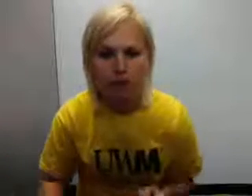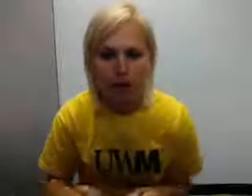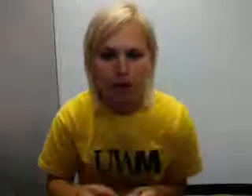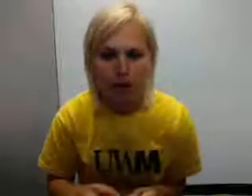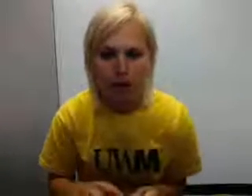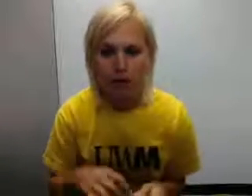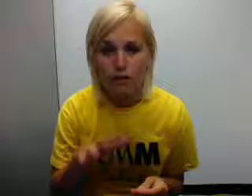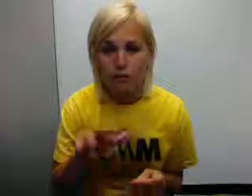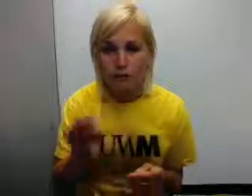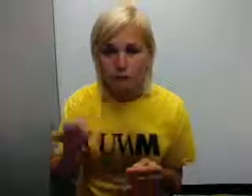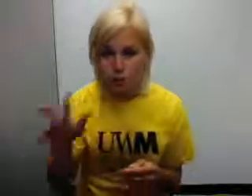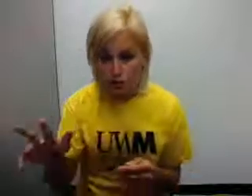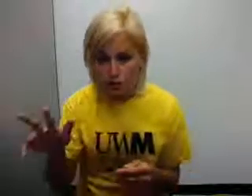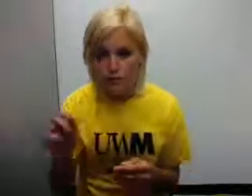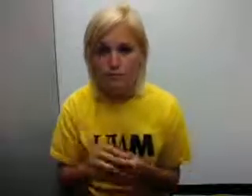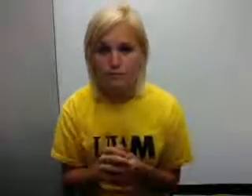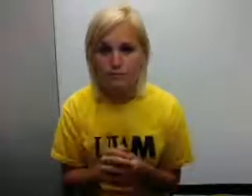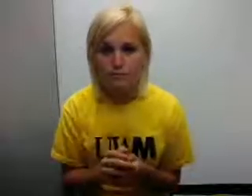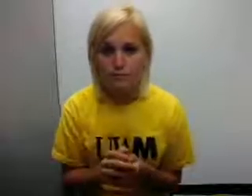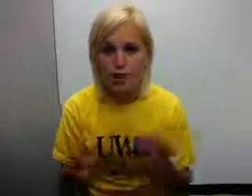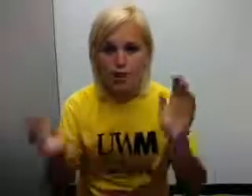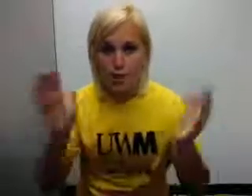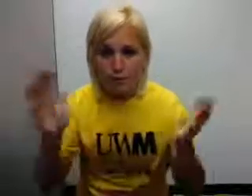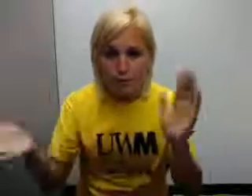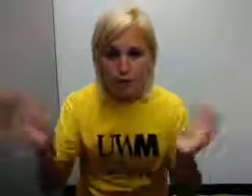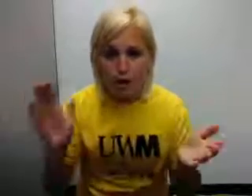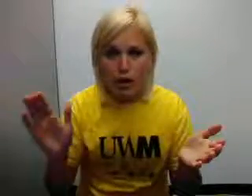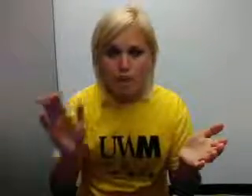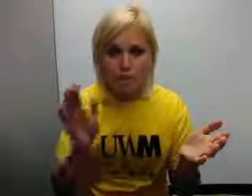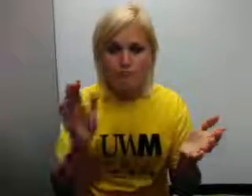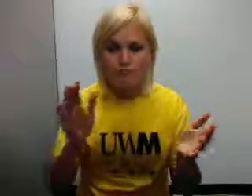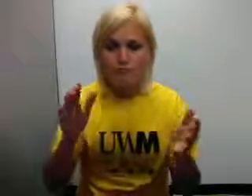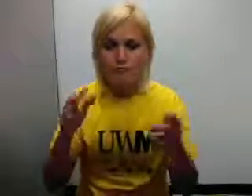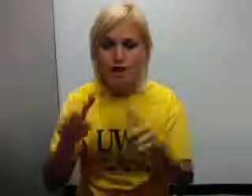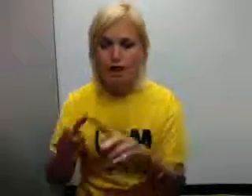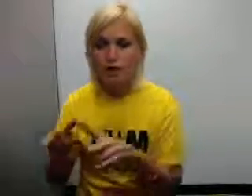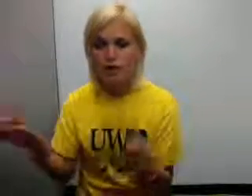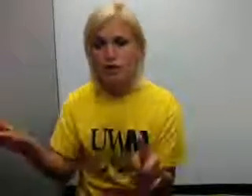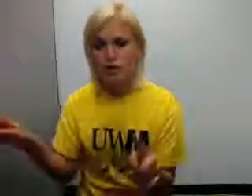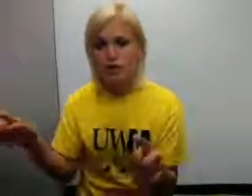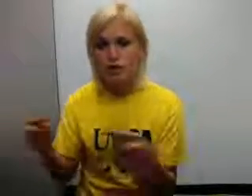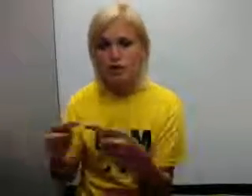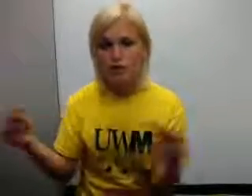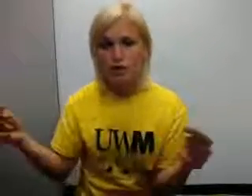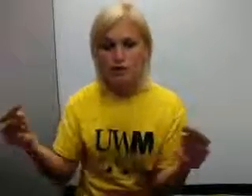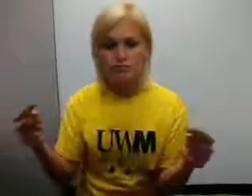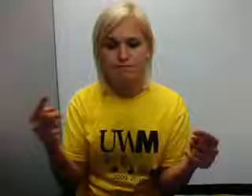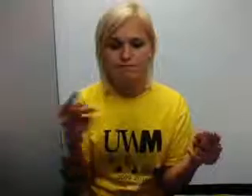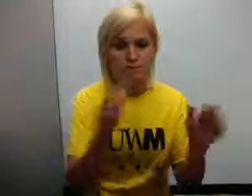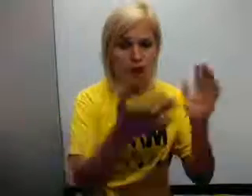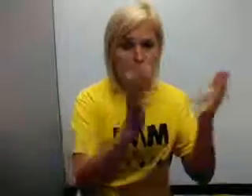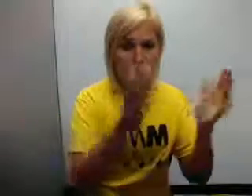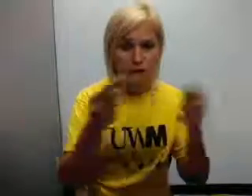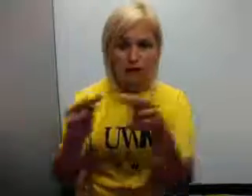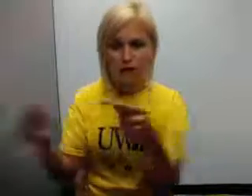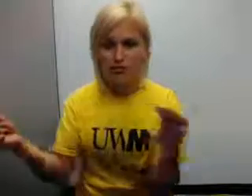Section 5.3, Comparing and Contrasting. Comparing and contrasting are such